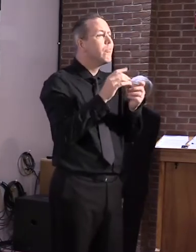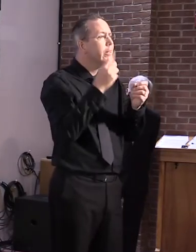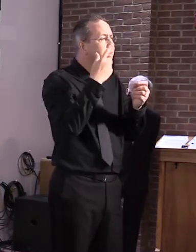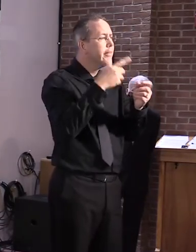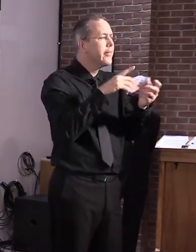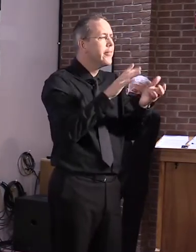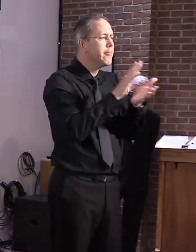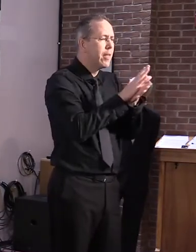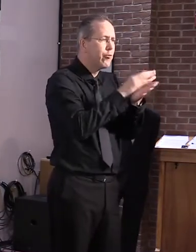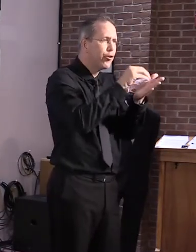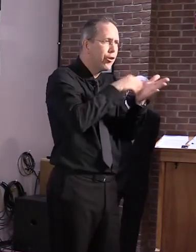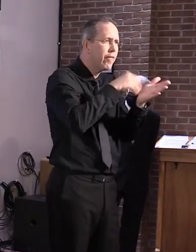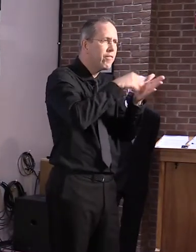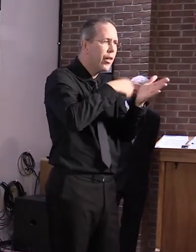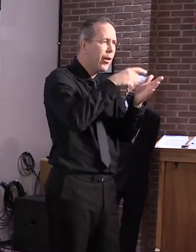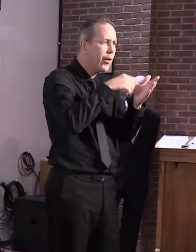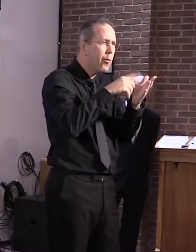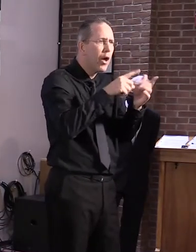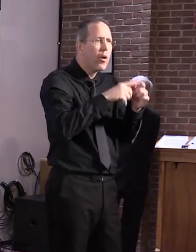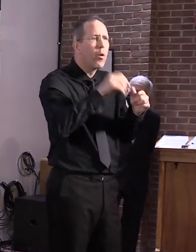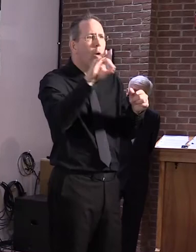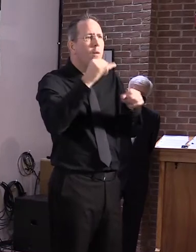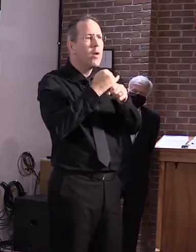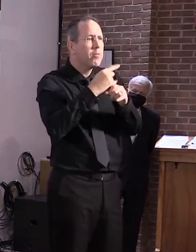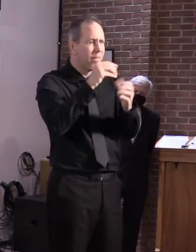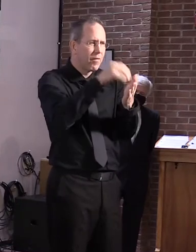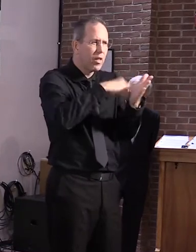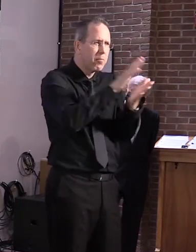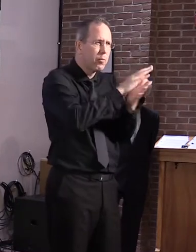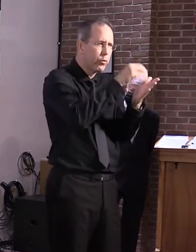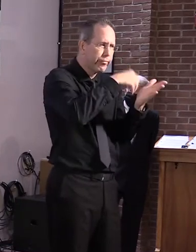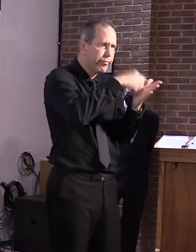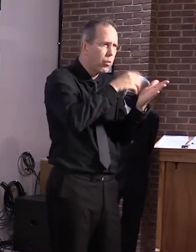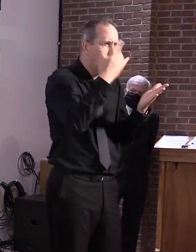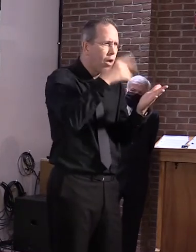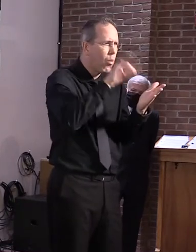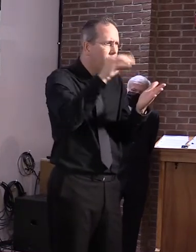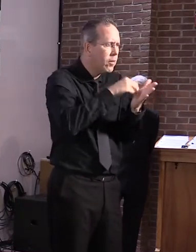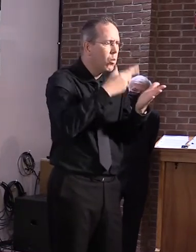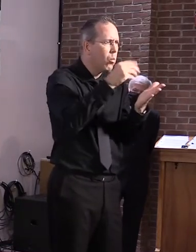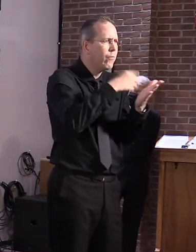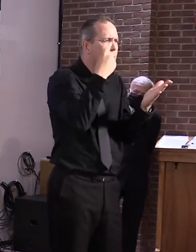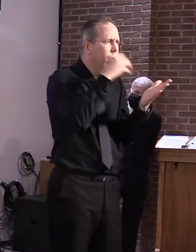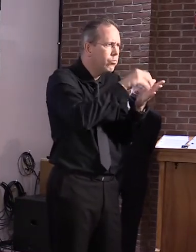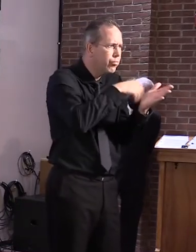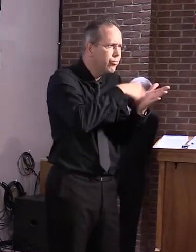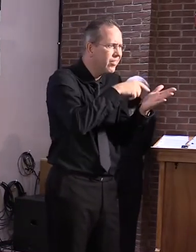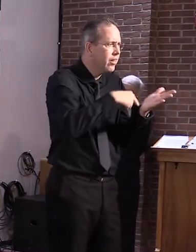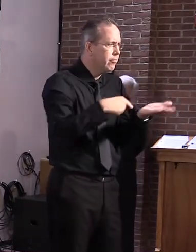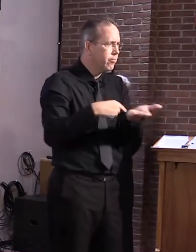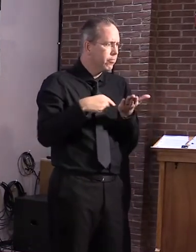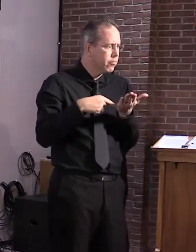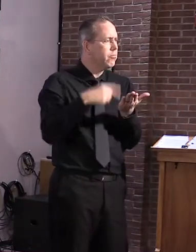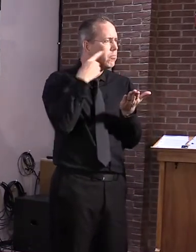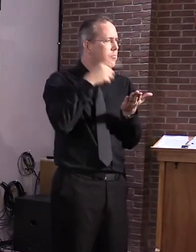all freshmen through seniors. Others guarantee housing for, let's say, freshmen and sophomores, and the juniors or seniors are expected to live